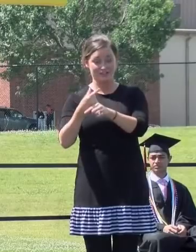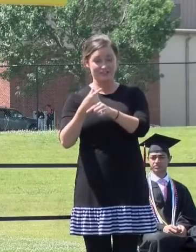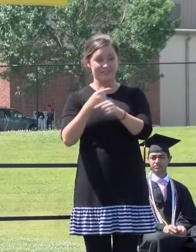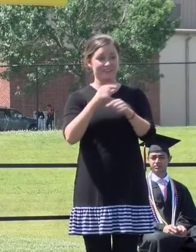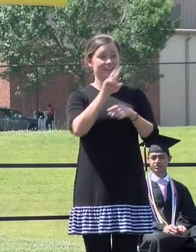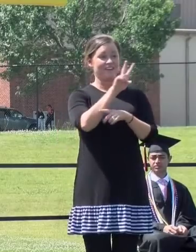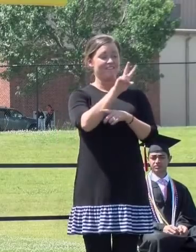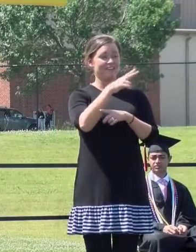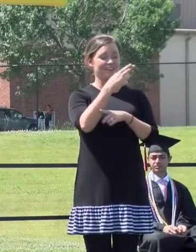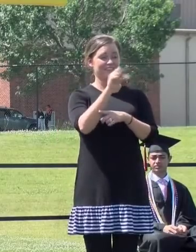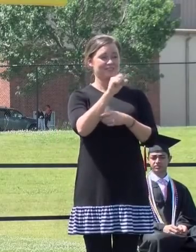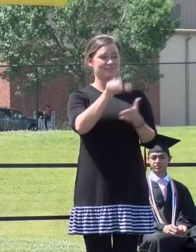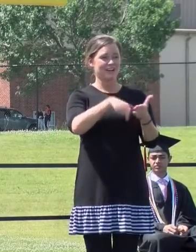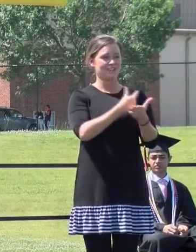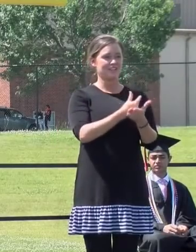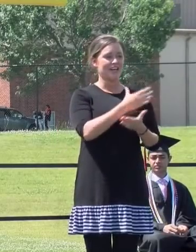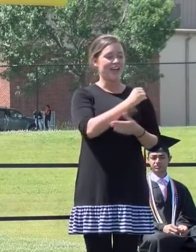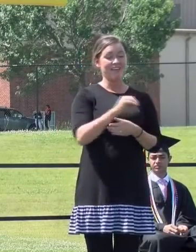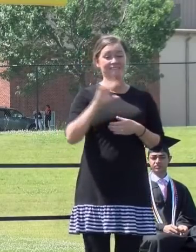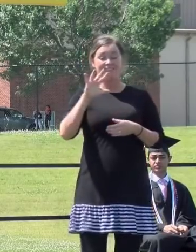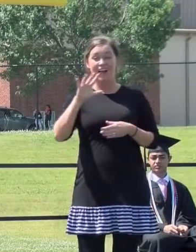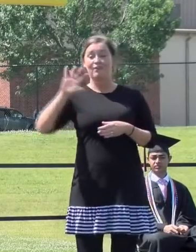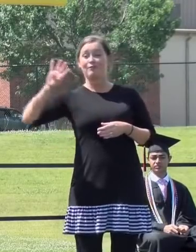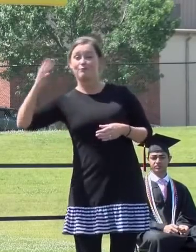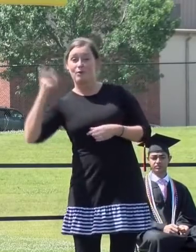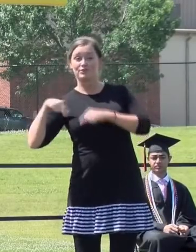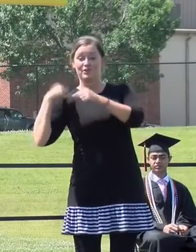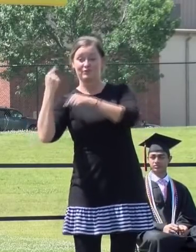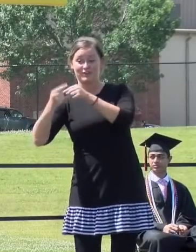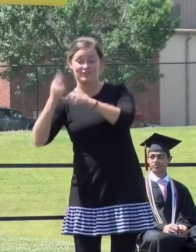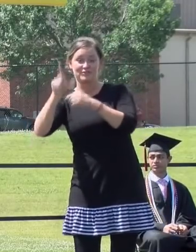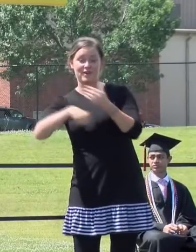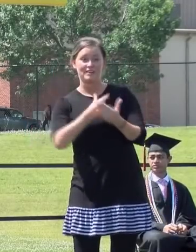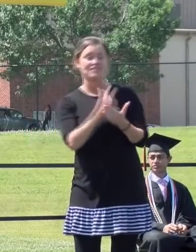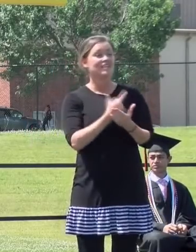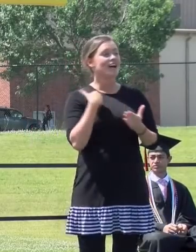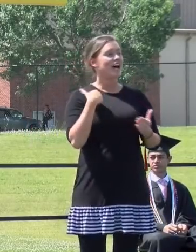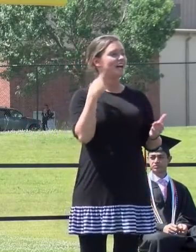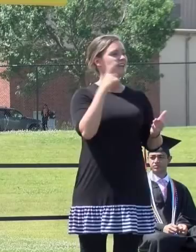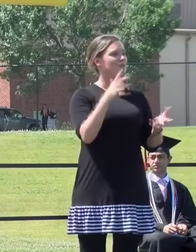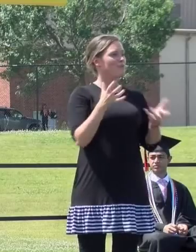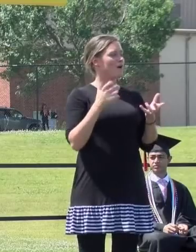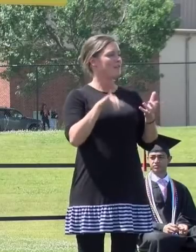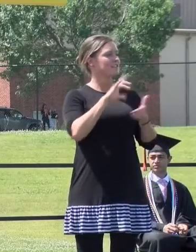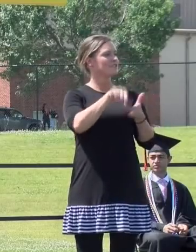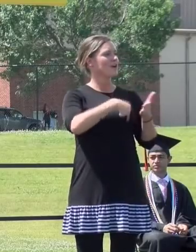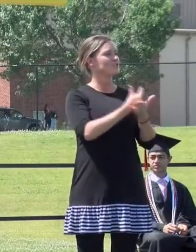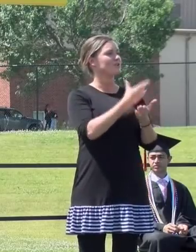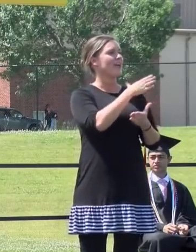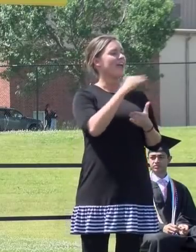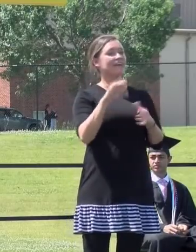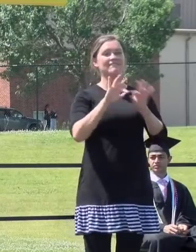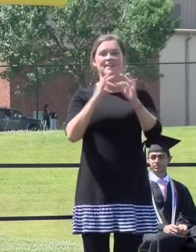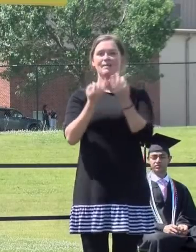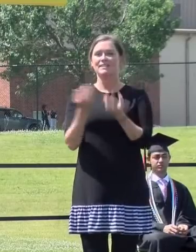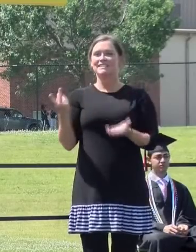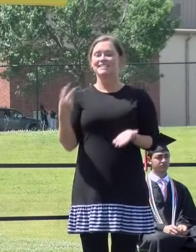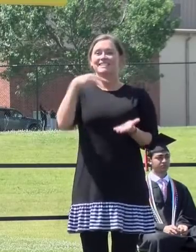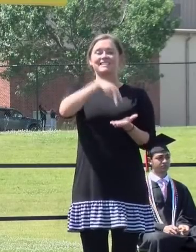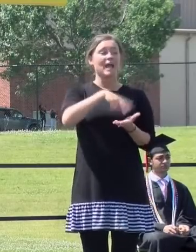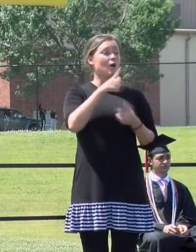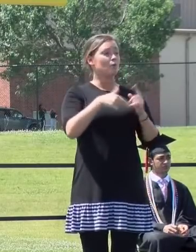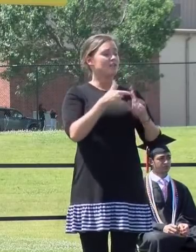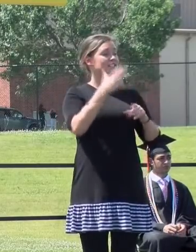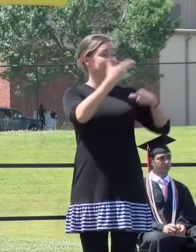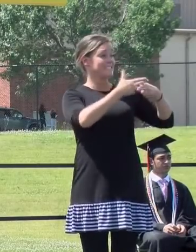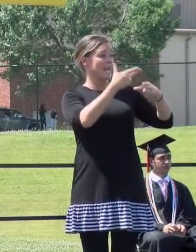graduates, and 5 are 4th-generation graduates. I would like these graduates and their families to stand when their names